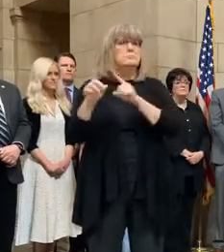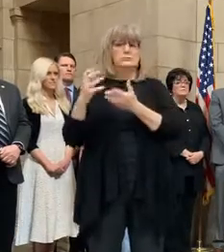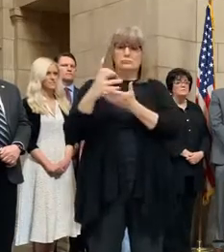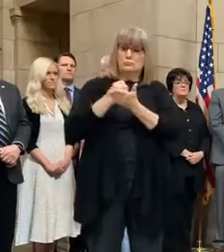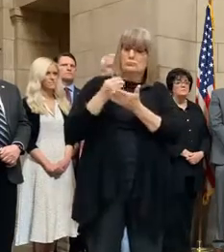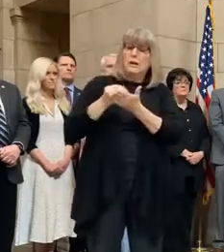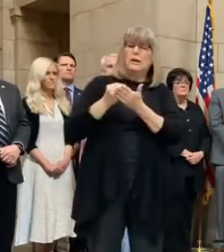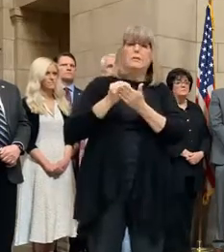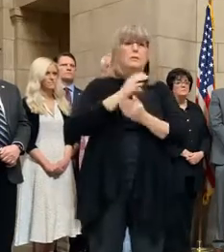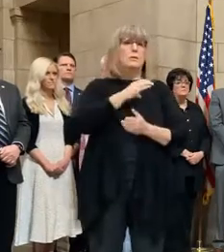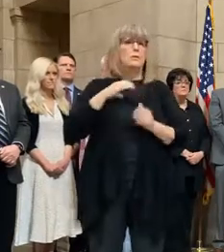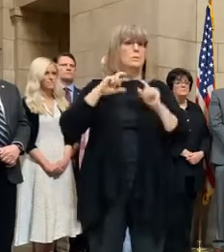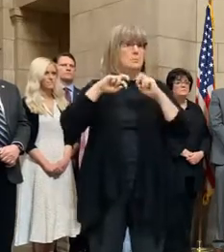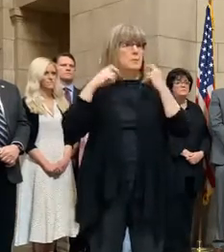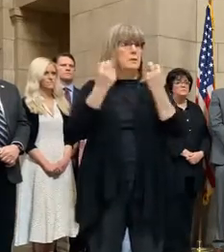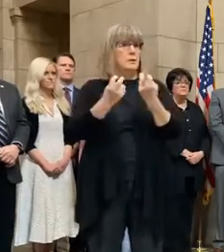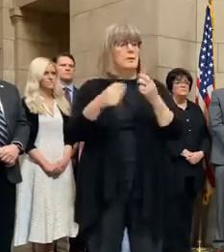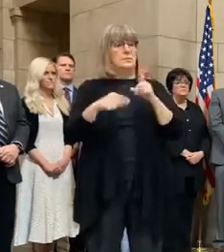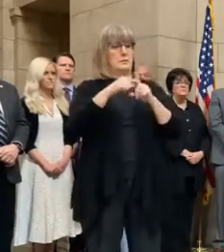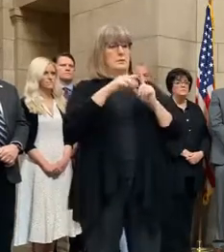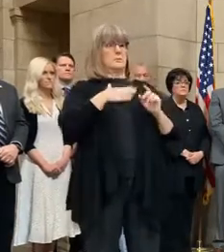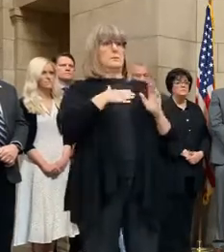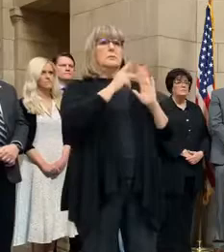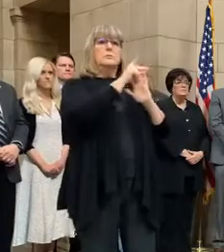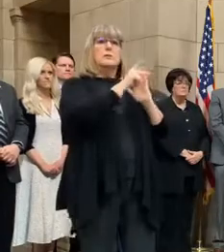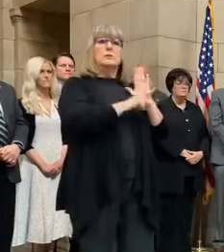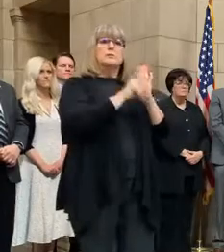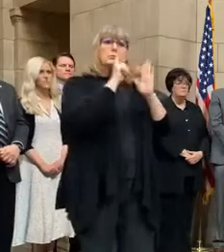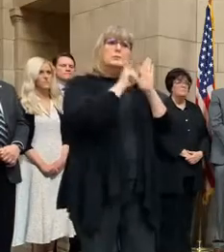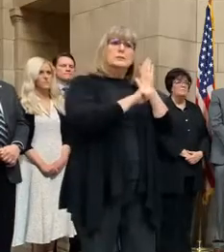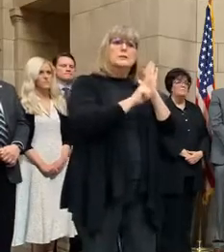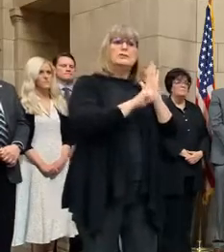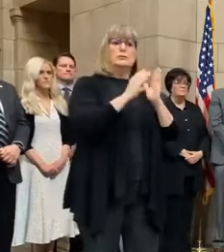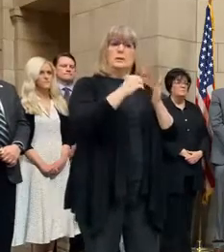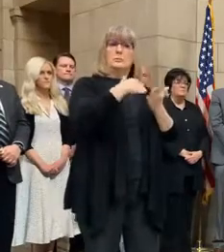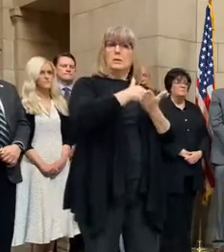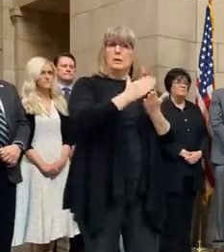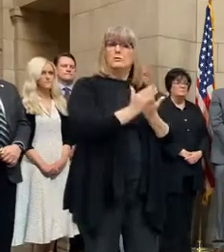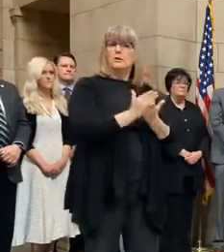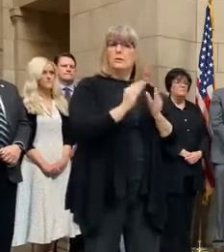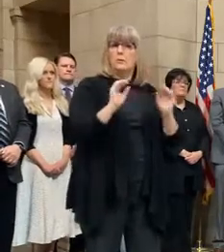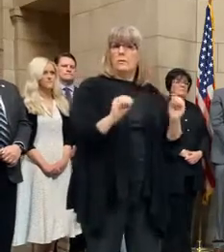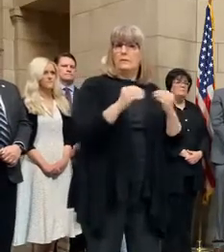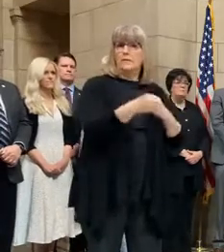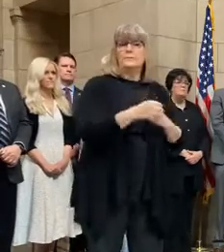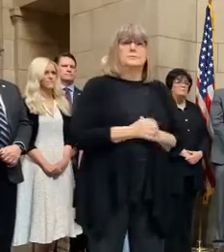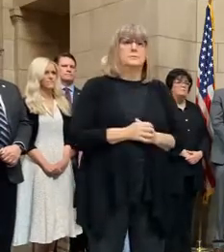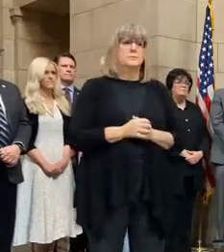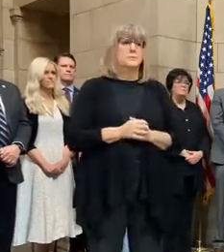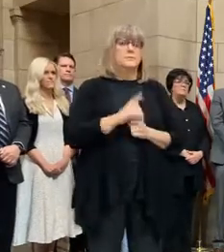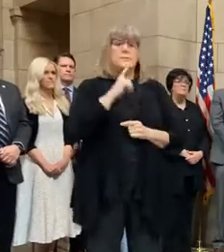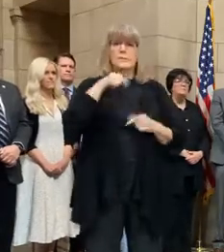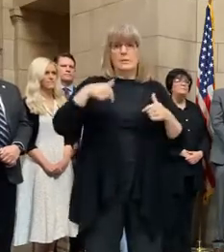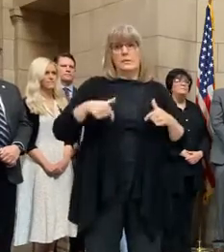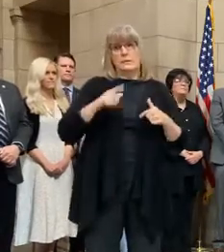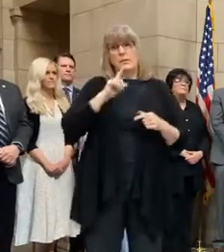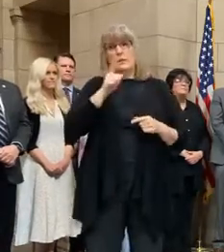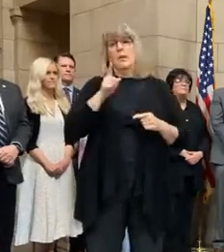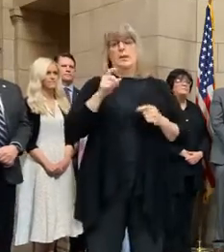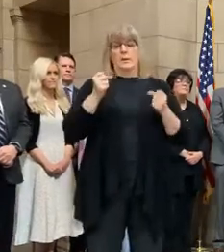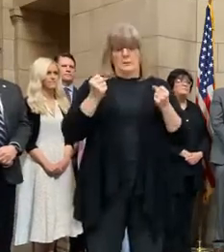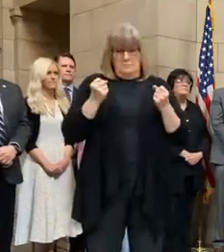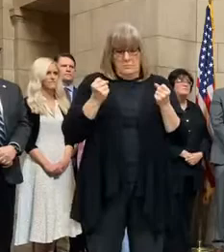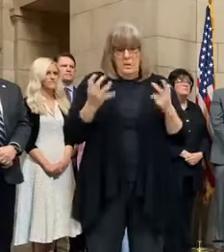Revenue Committee, as well as my policy research office and budget office. Again, this truly was a team